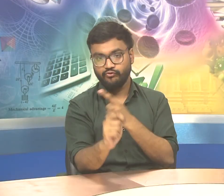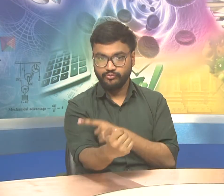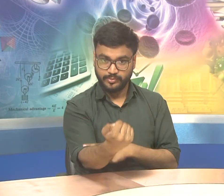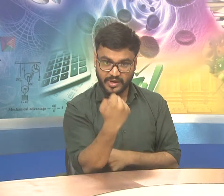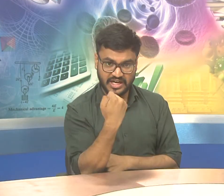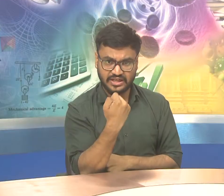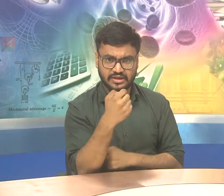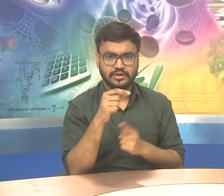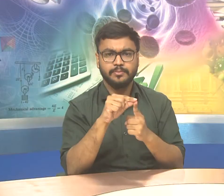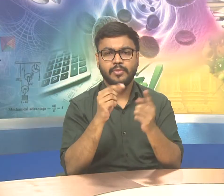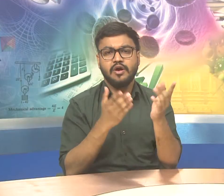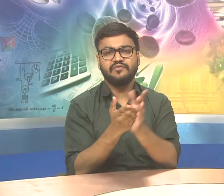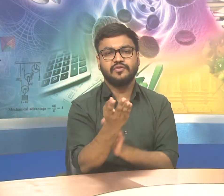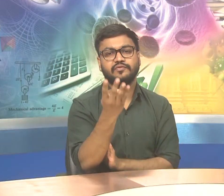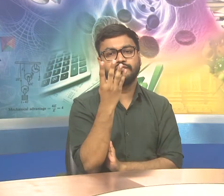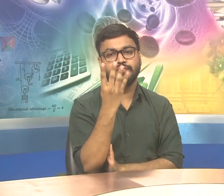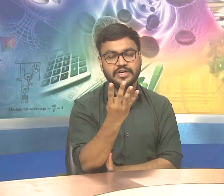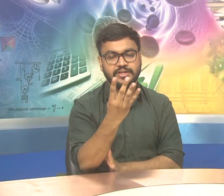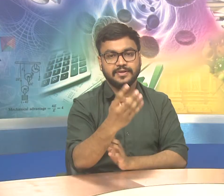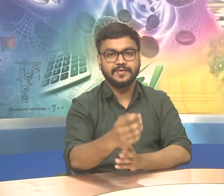and Energy, Part 4.